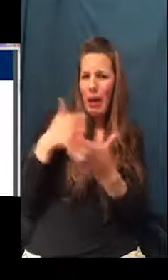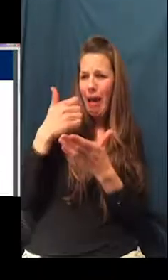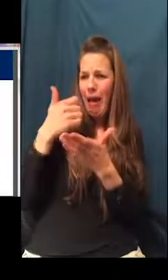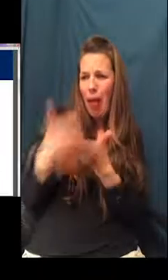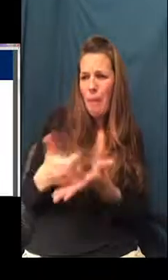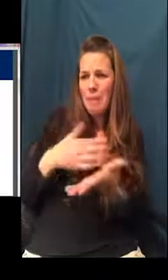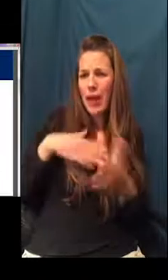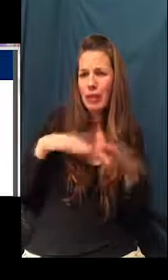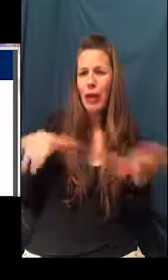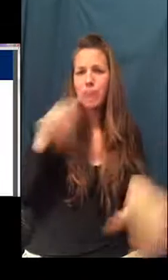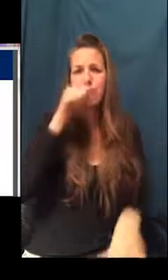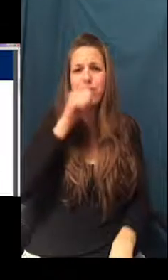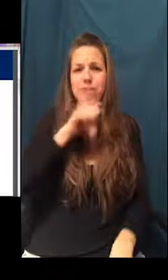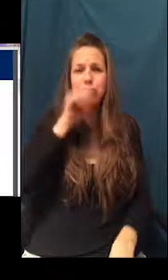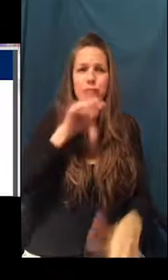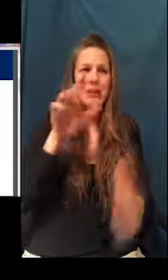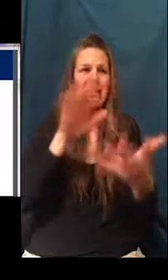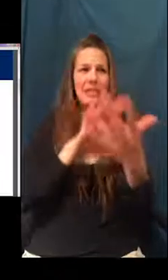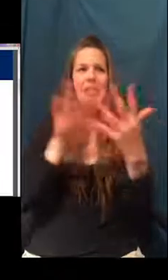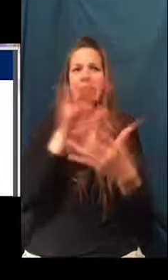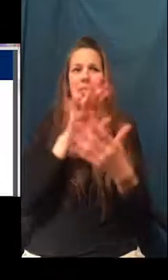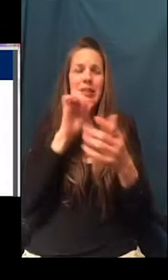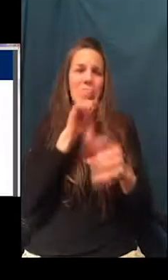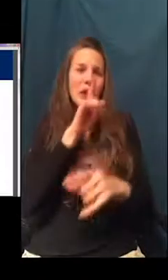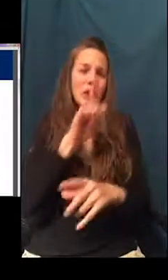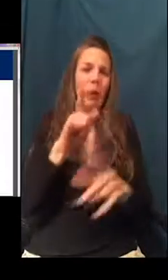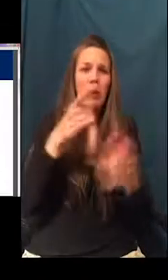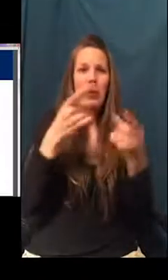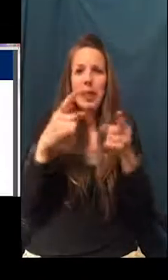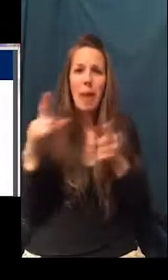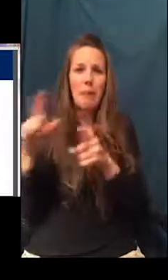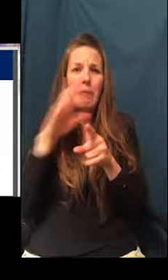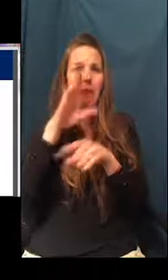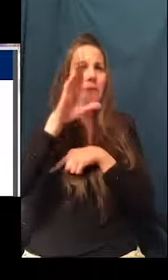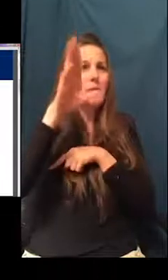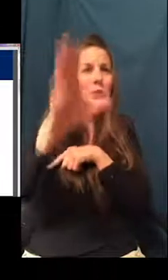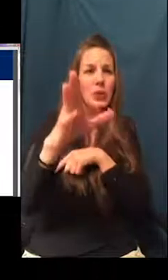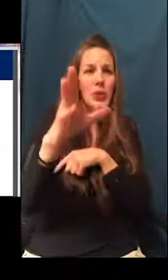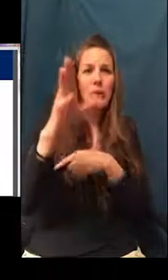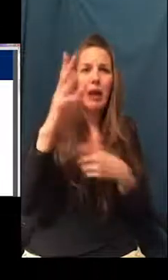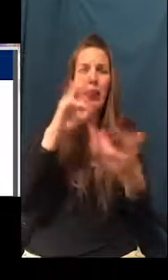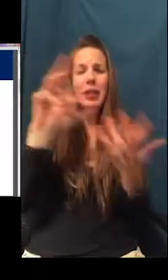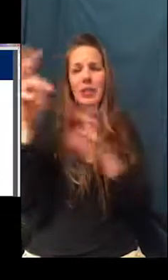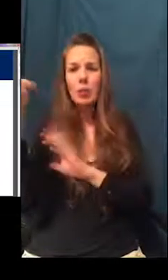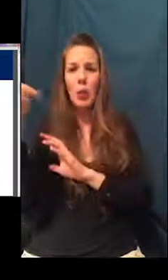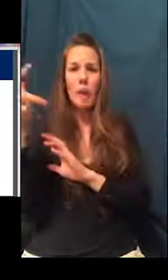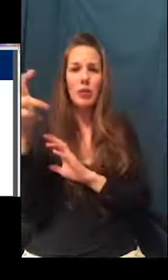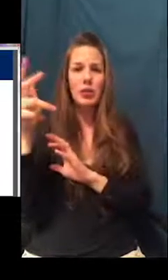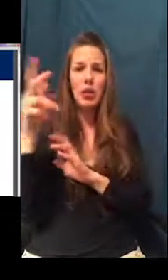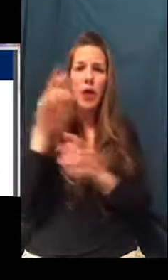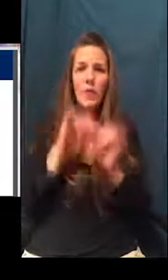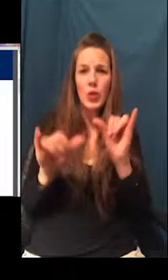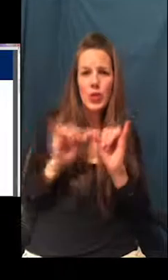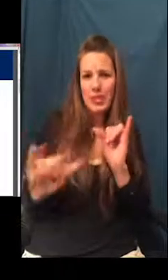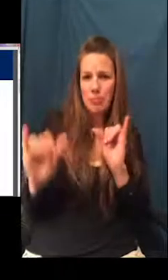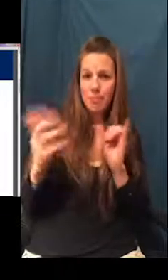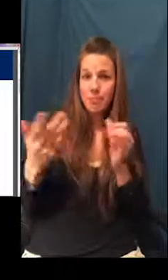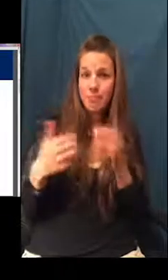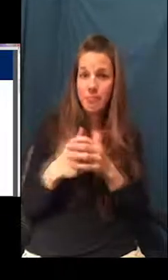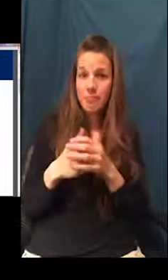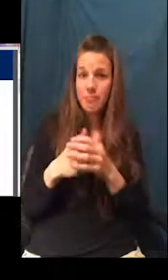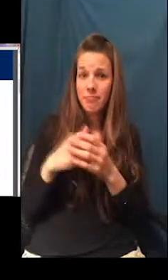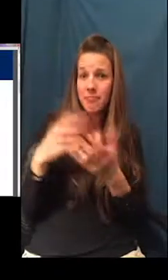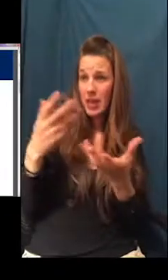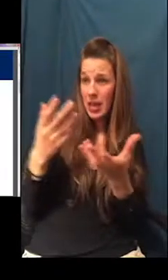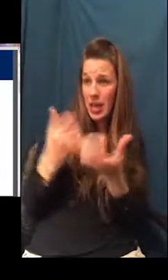my child cope with the uncertainty of the future and the disruption of routines?